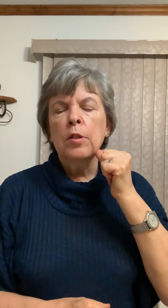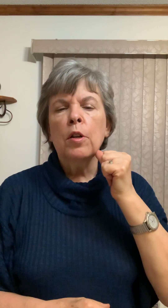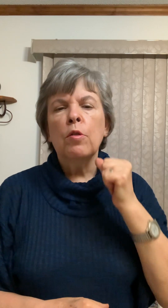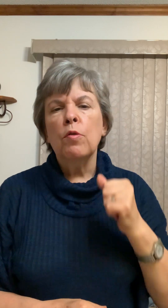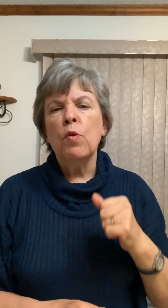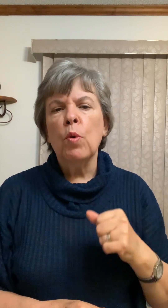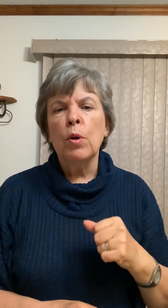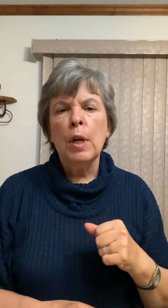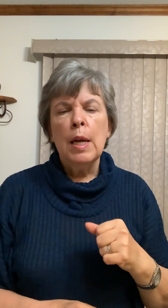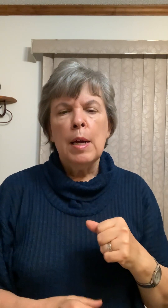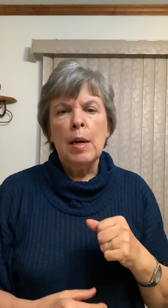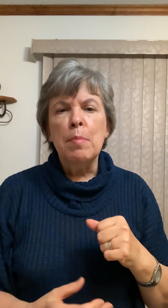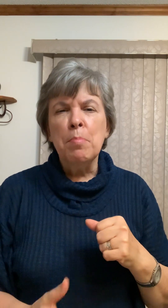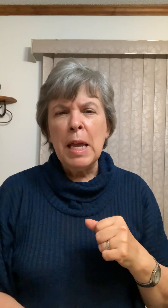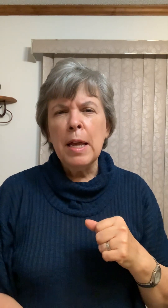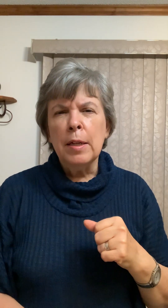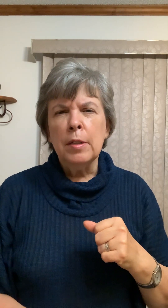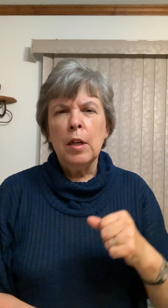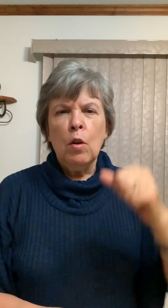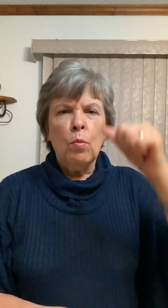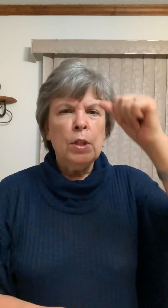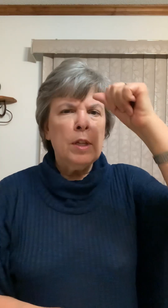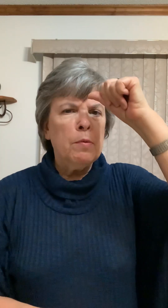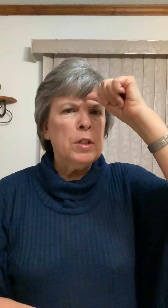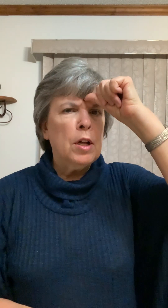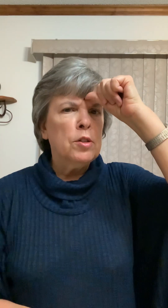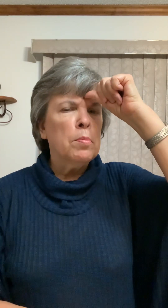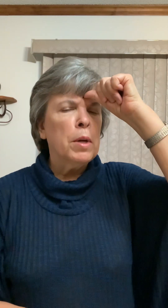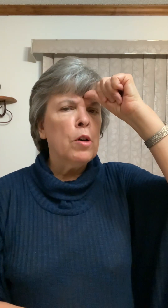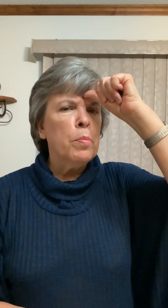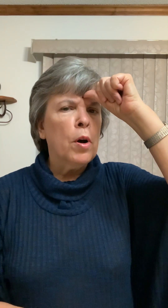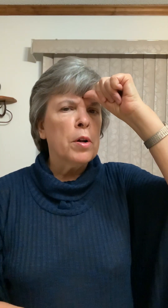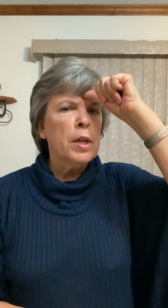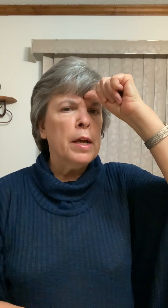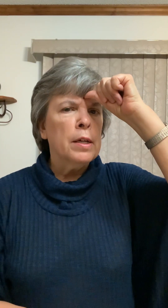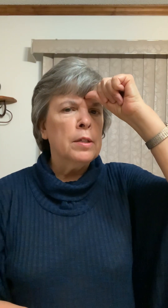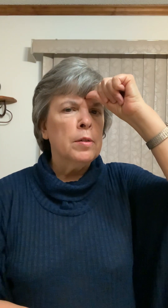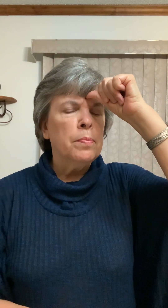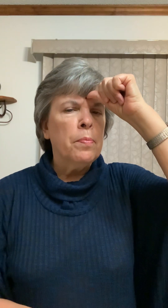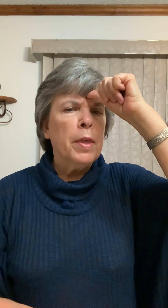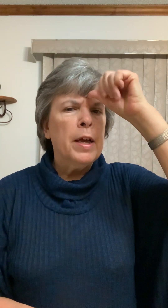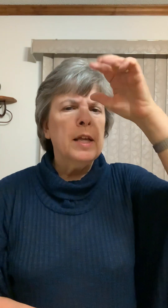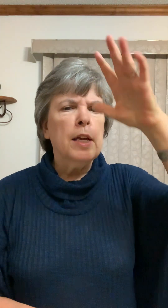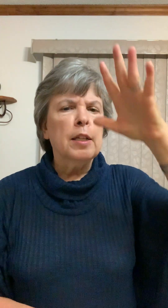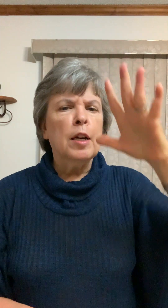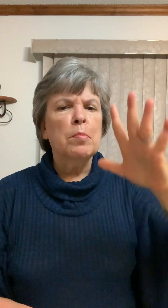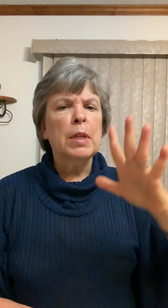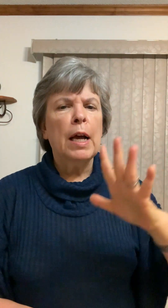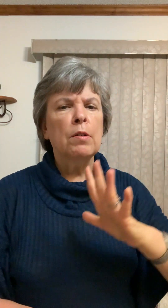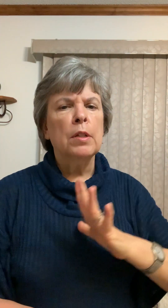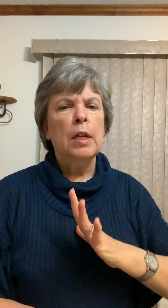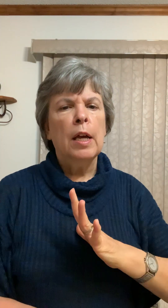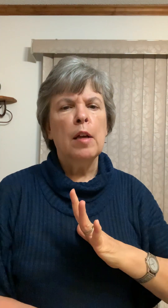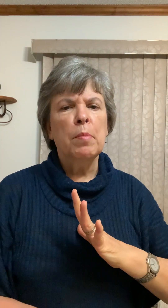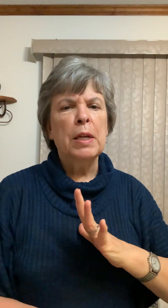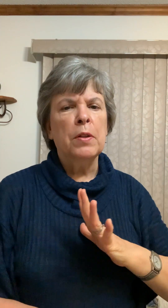So for a man, we touch the male part of the head and then come down and make this